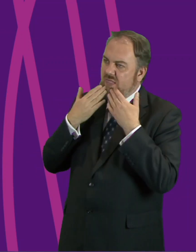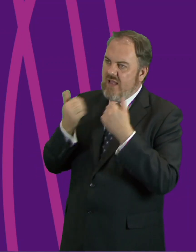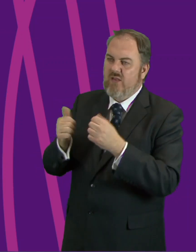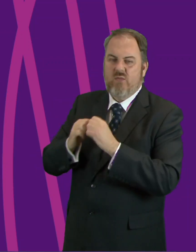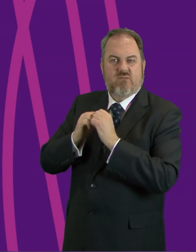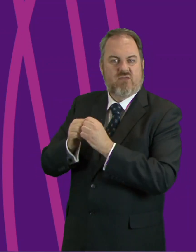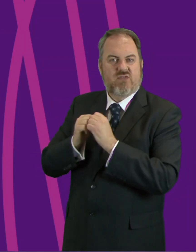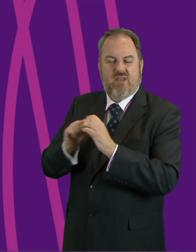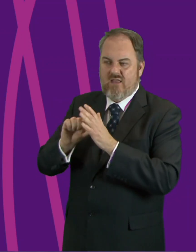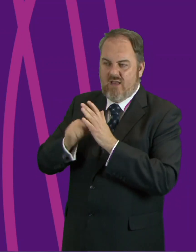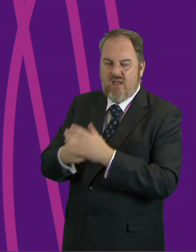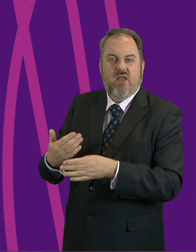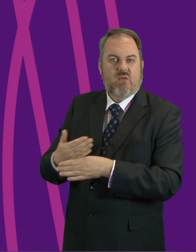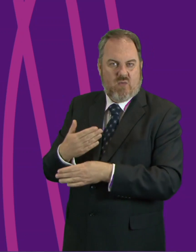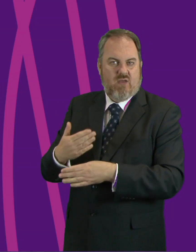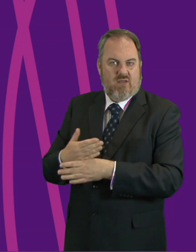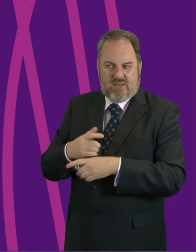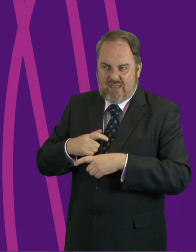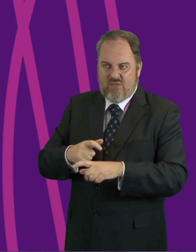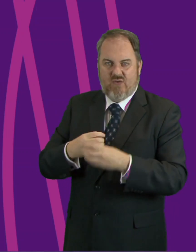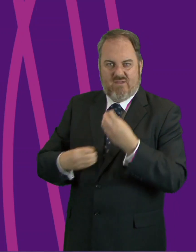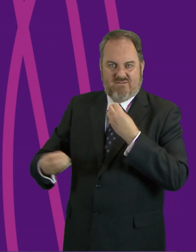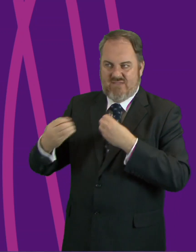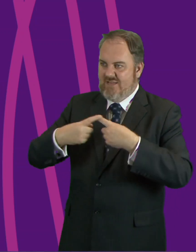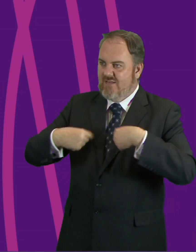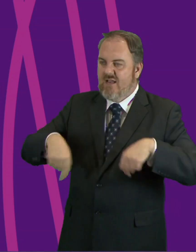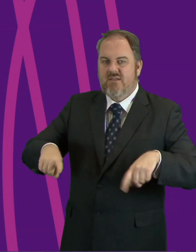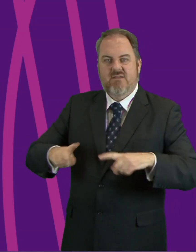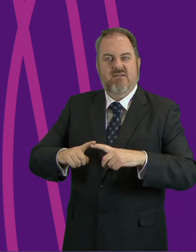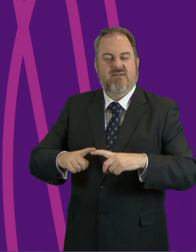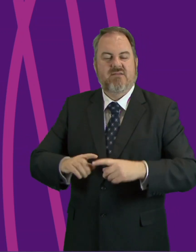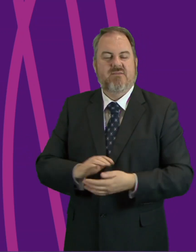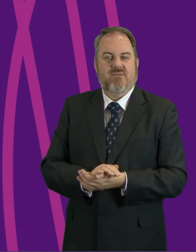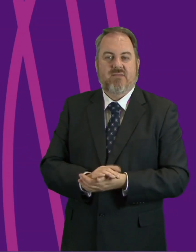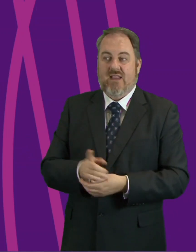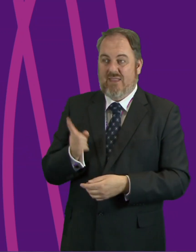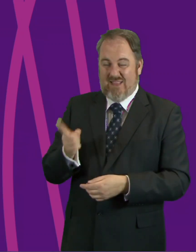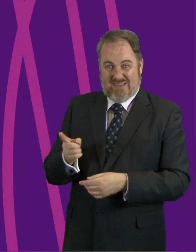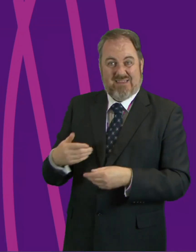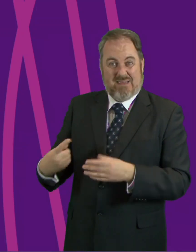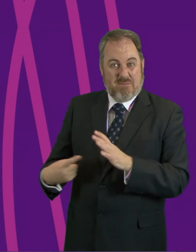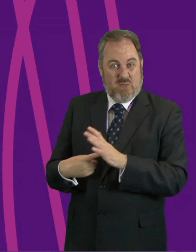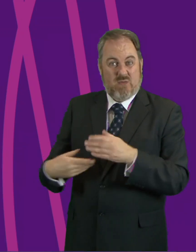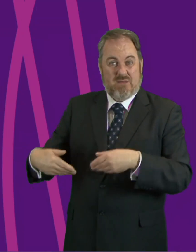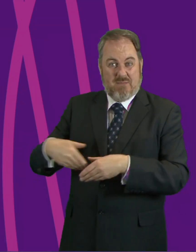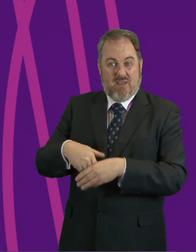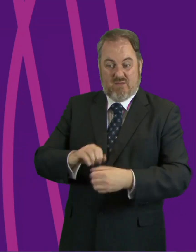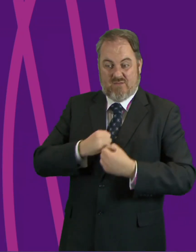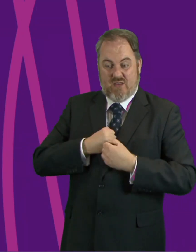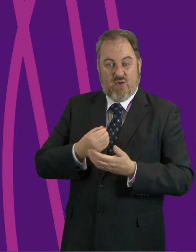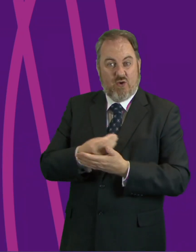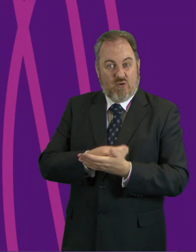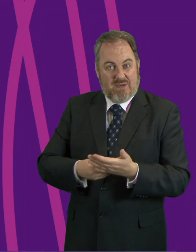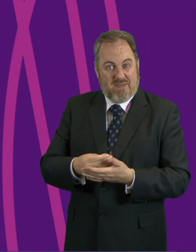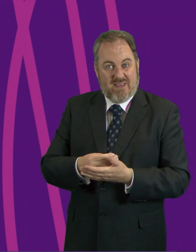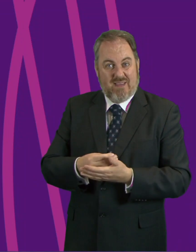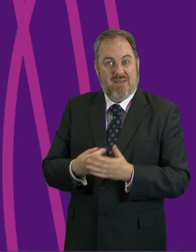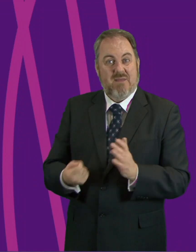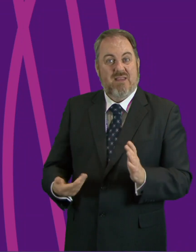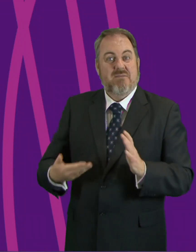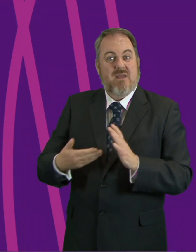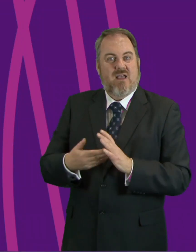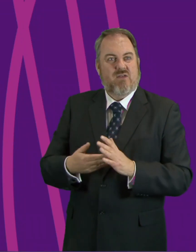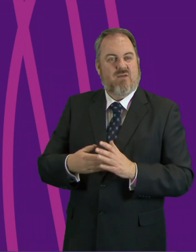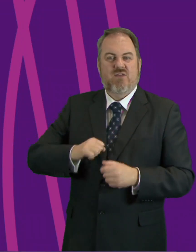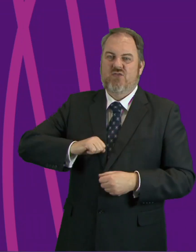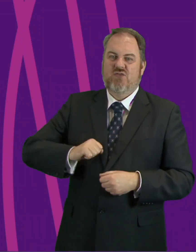the absolutely crucial role they're playing during this crisis. This sector is important to Scotland's economy, but it's also really important to Scotland's brand,